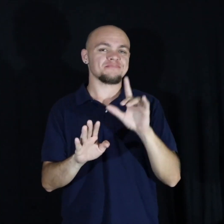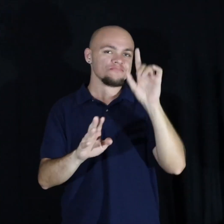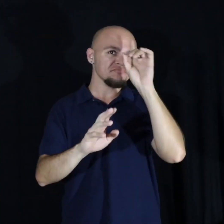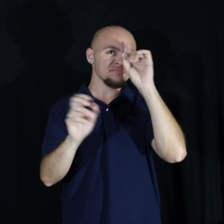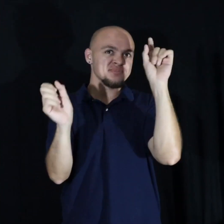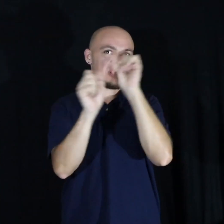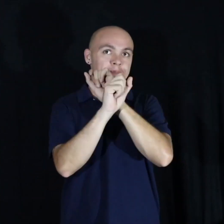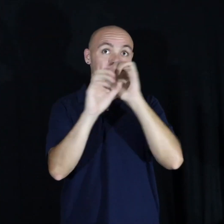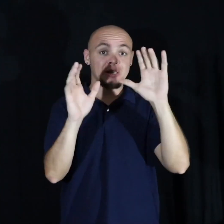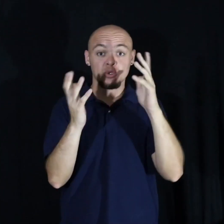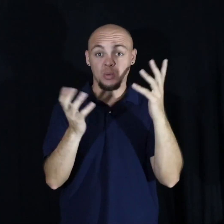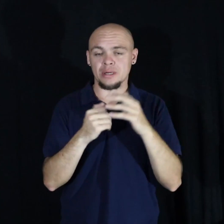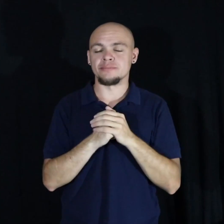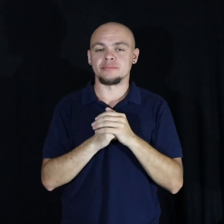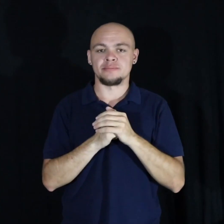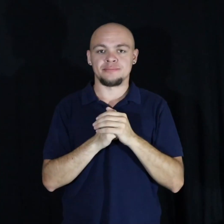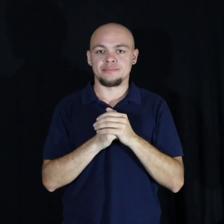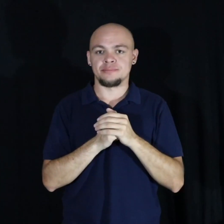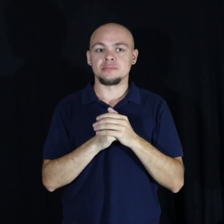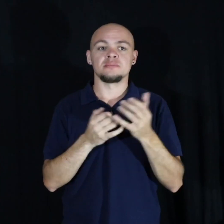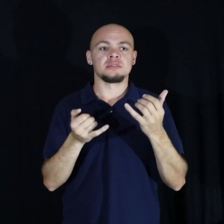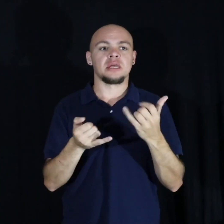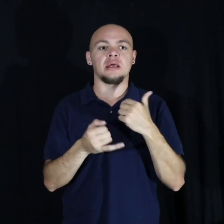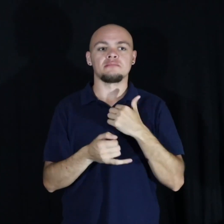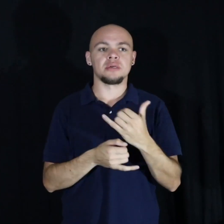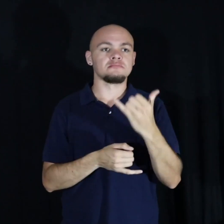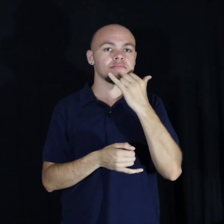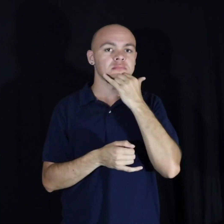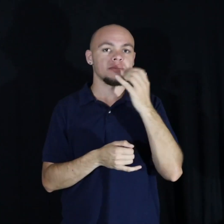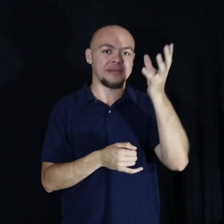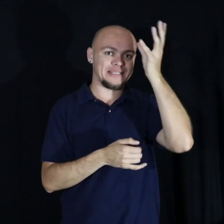imagine where I would be today had